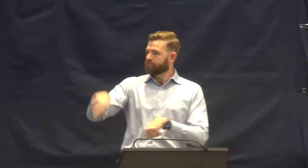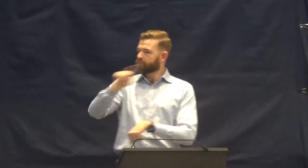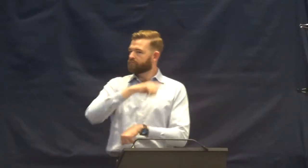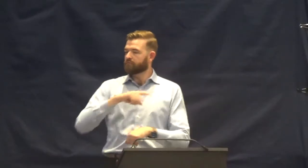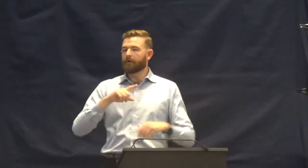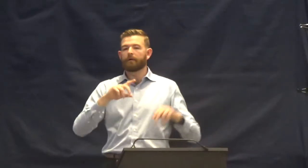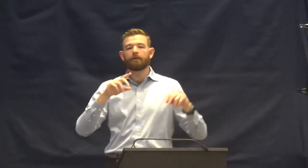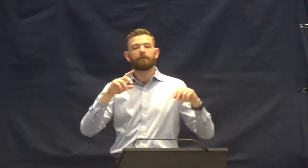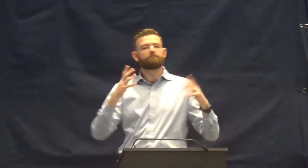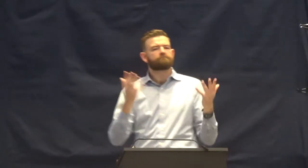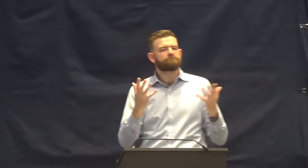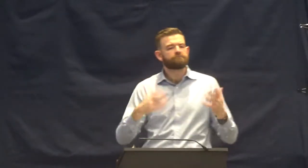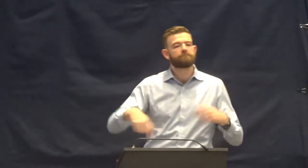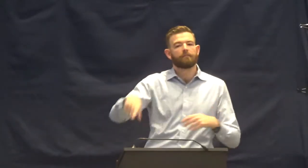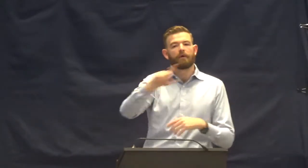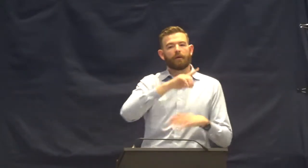When I look at the church,